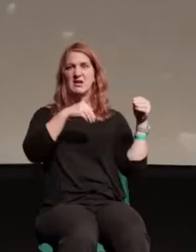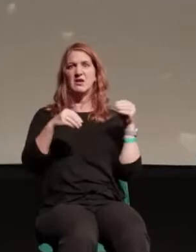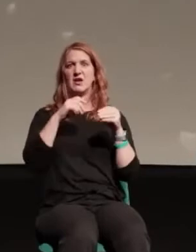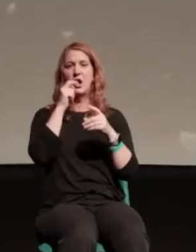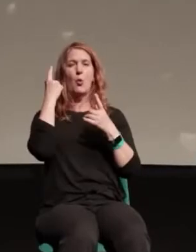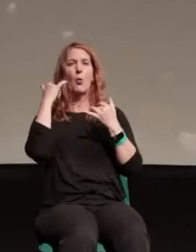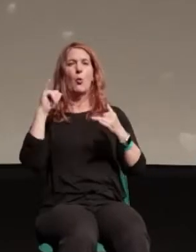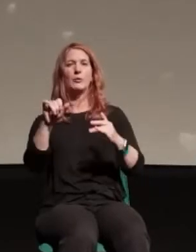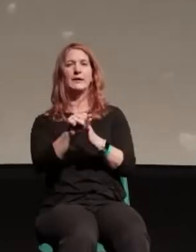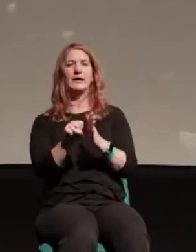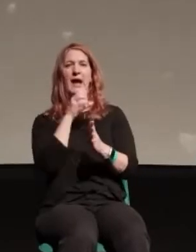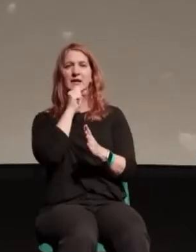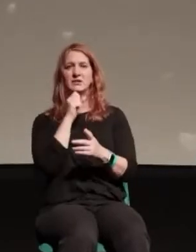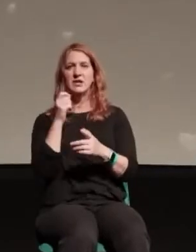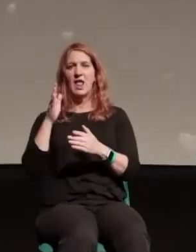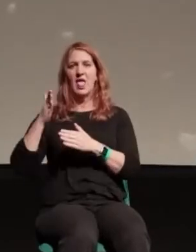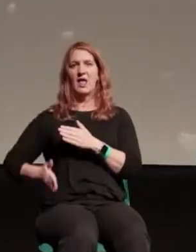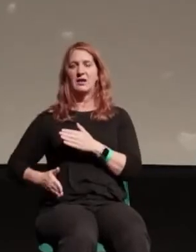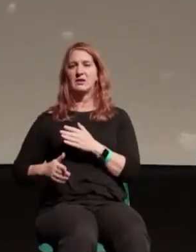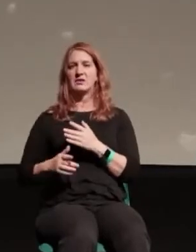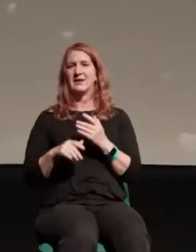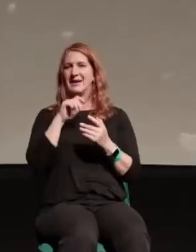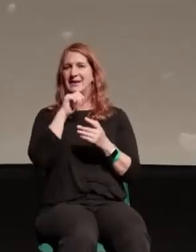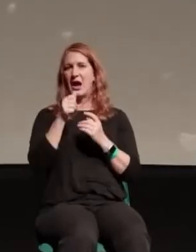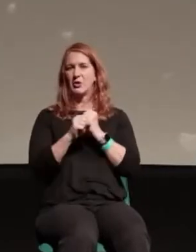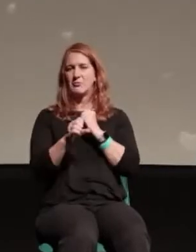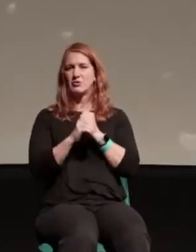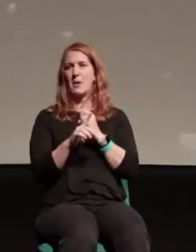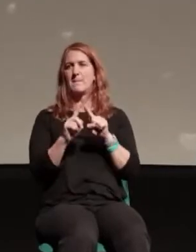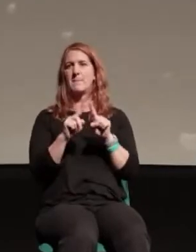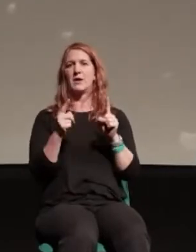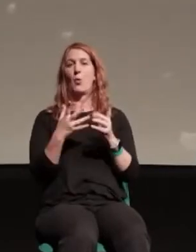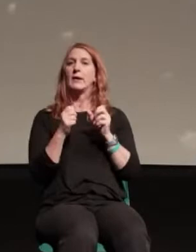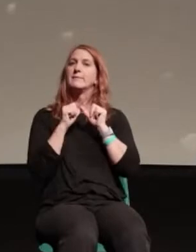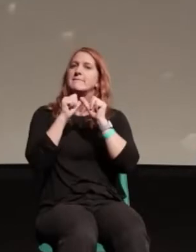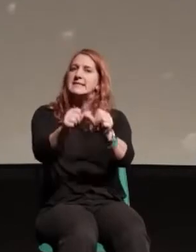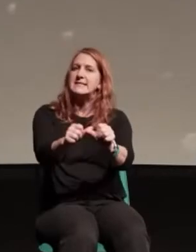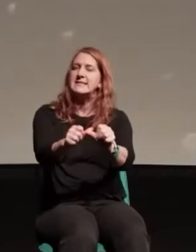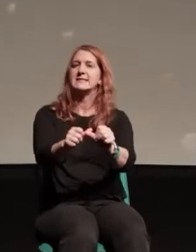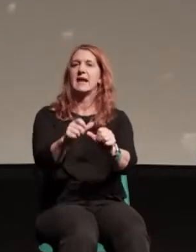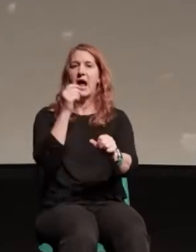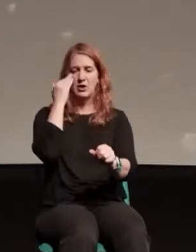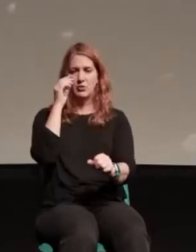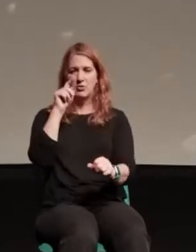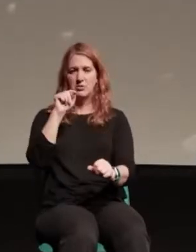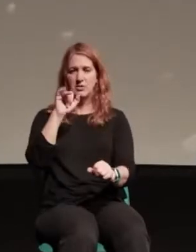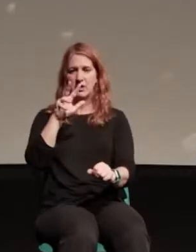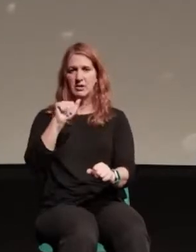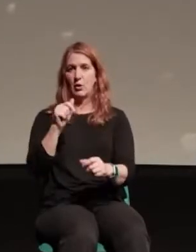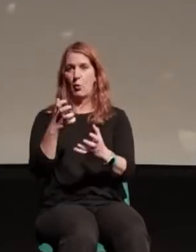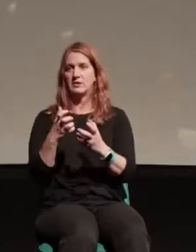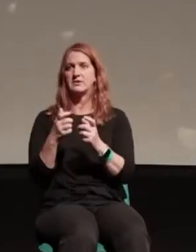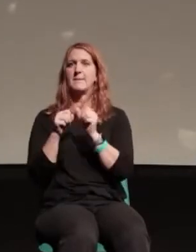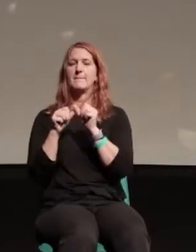end. So the non-commerciality of it is actually something that we want to maintain. I know Talia has other things that she wants to